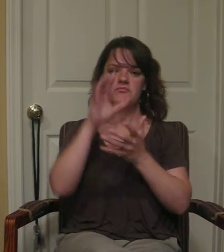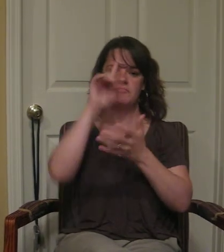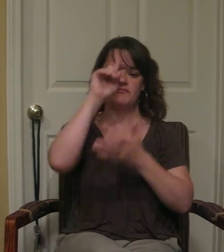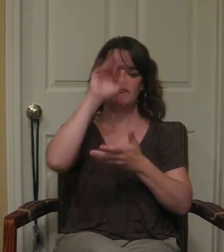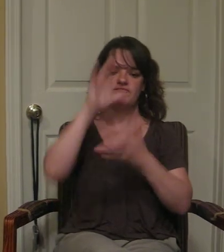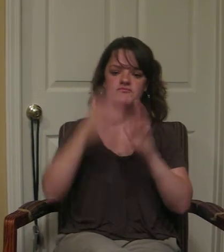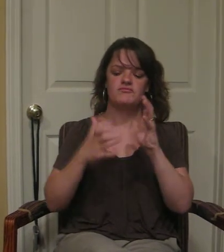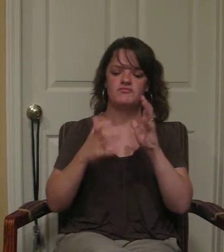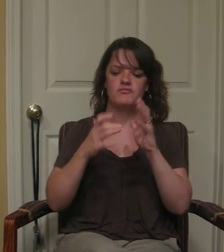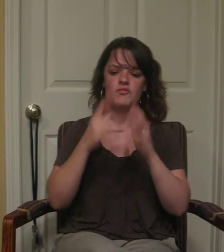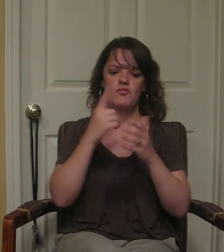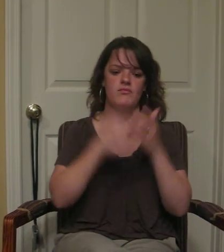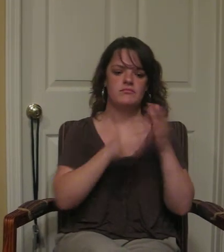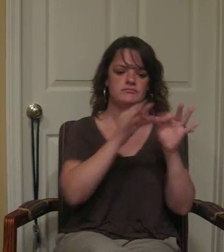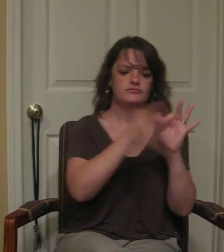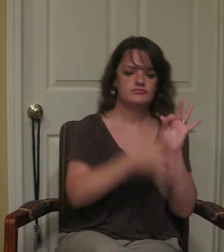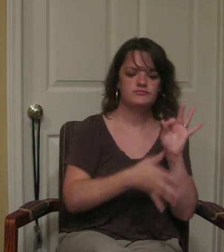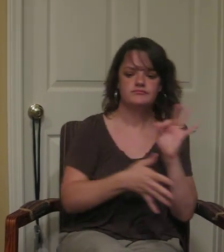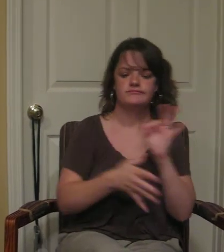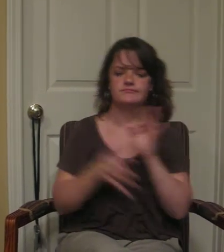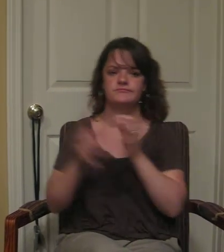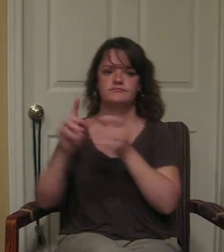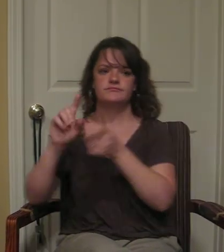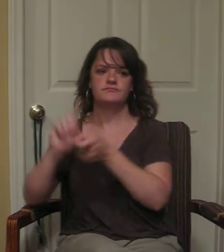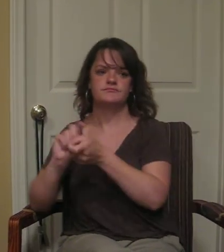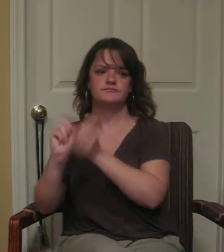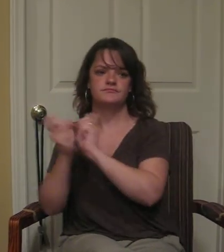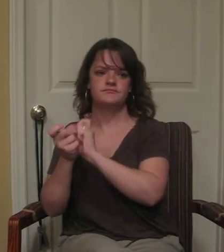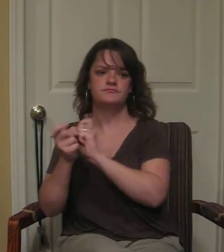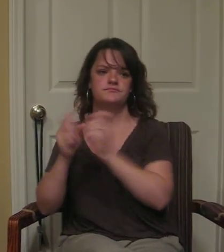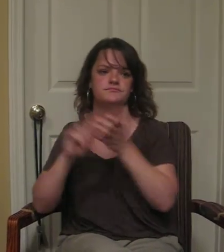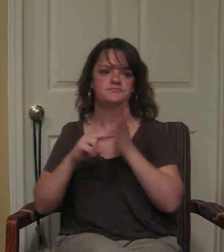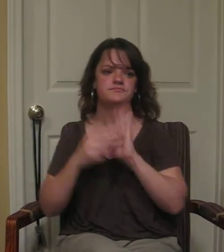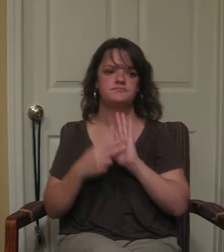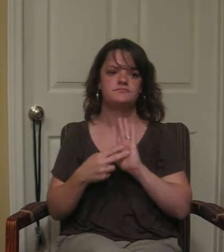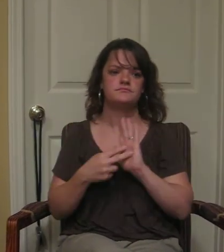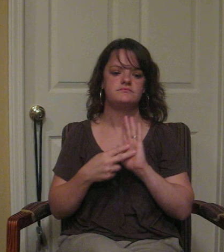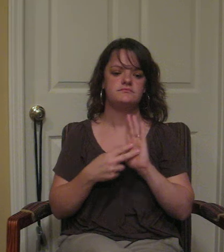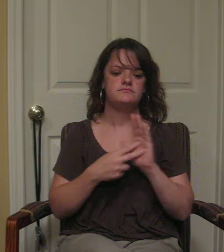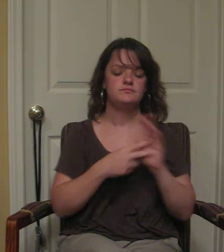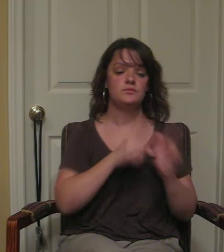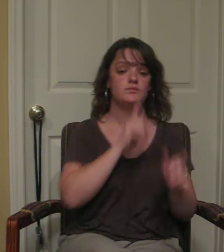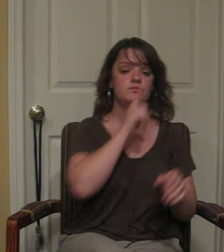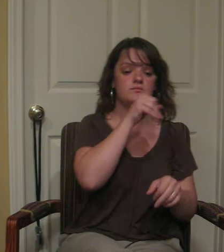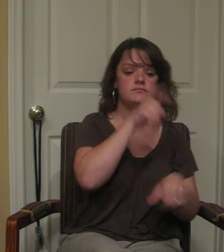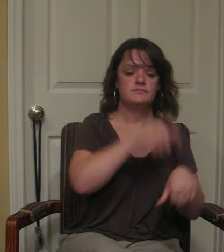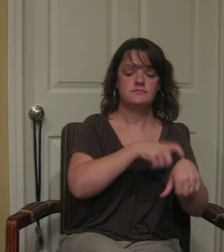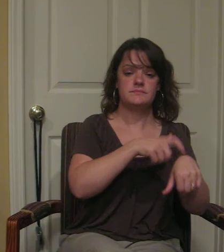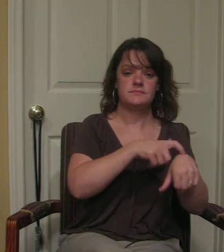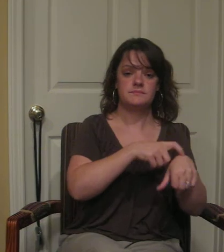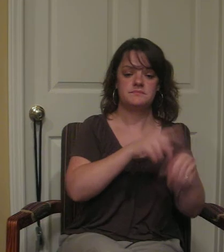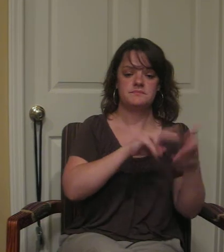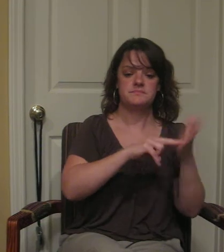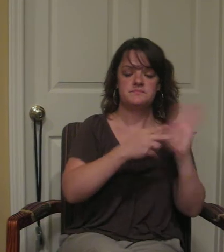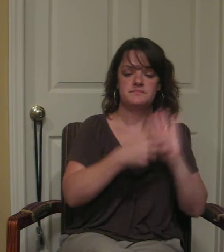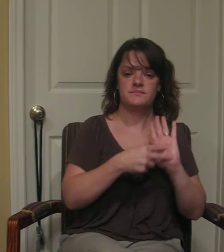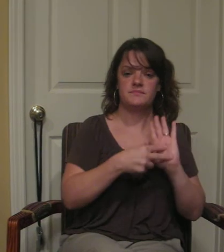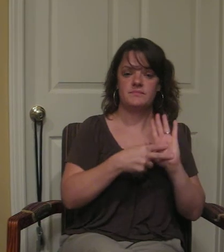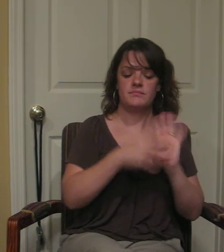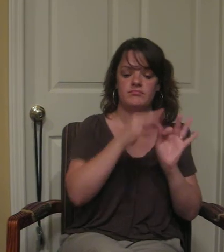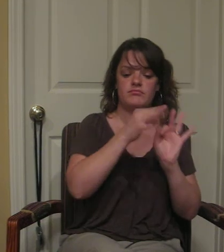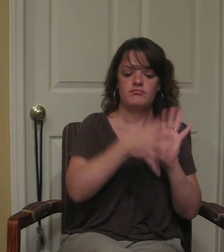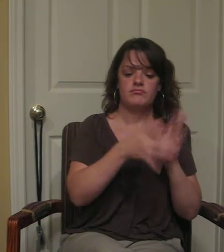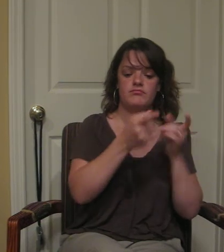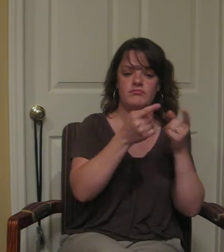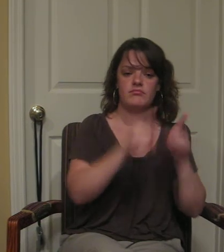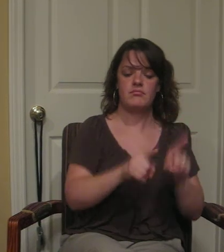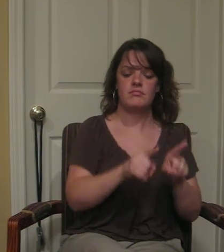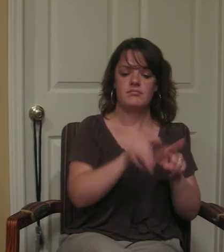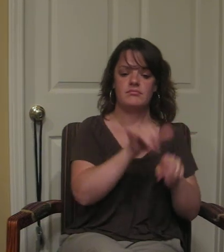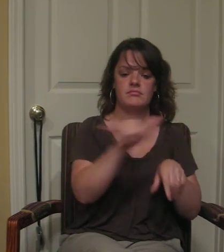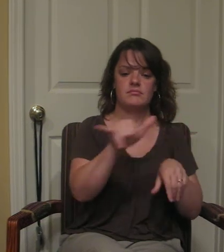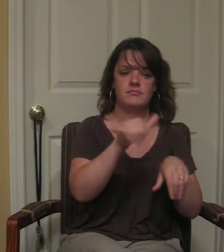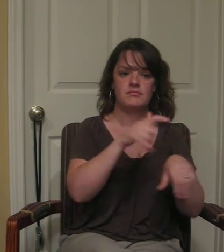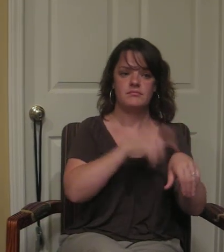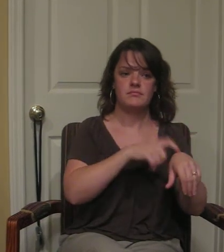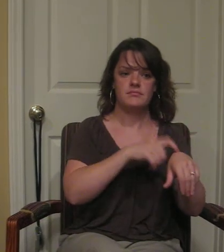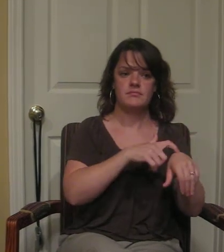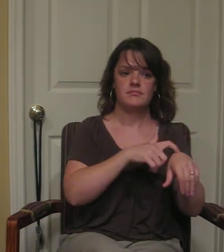translation means. Interpreting is done in real time, meaning the interpretation takes place the same time more information is being